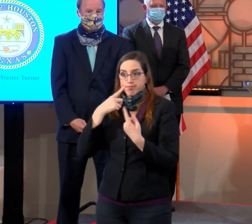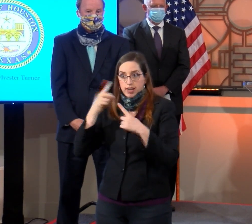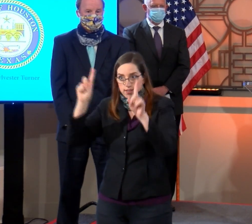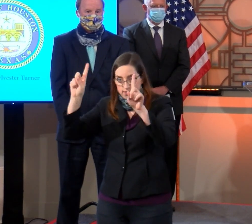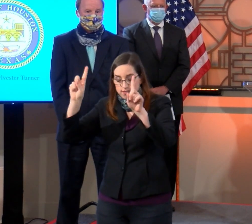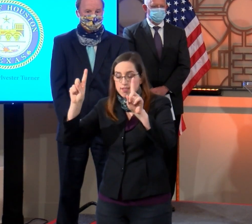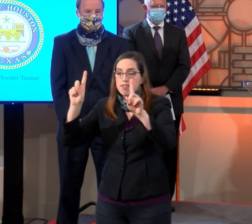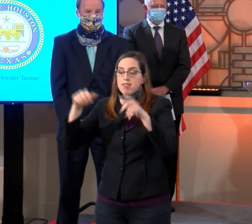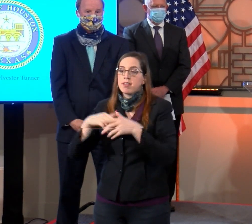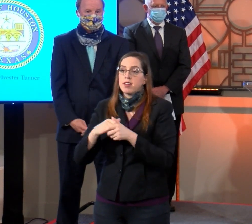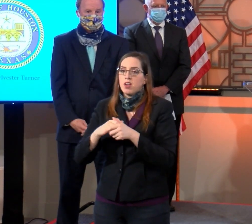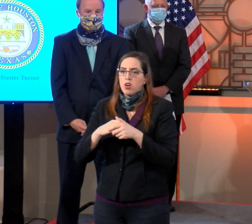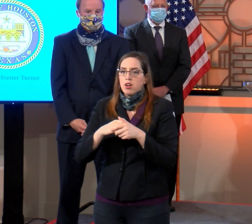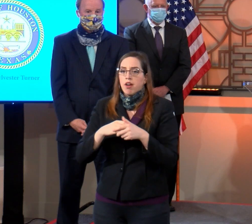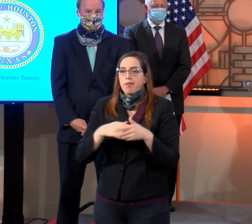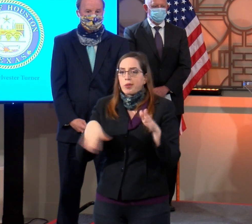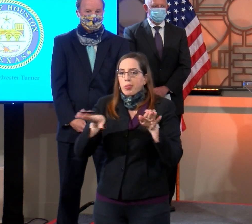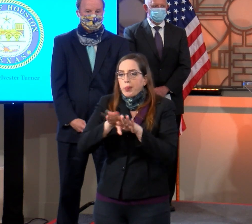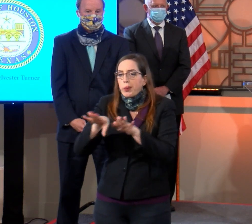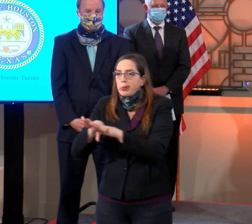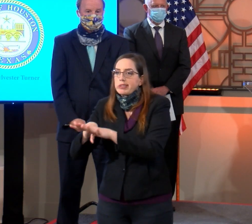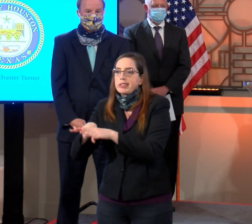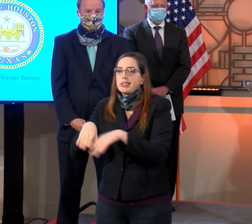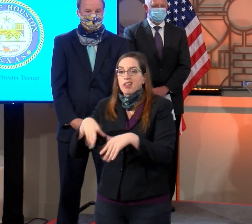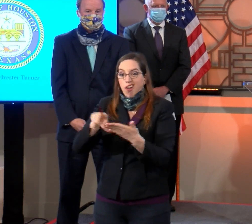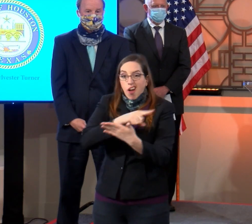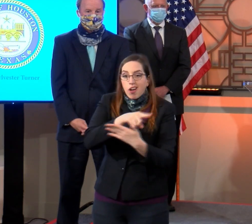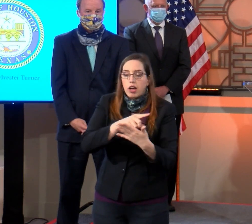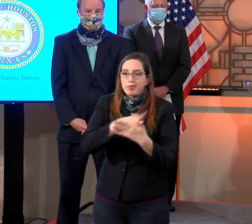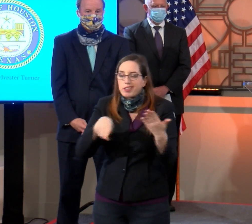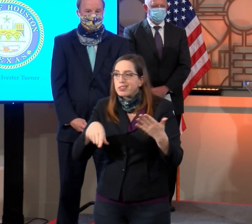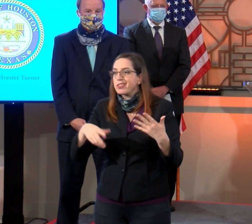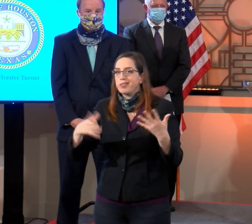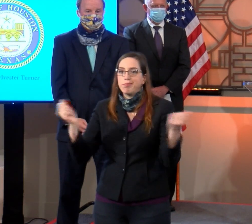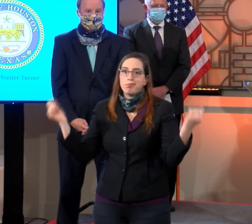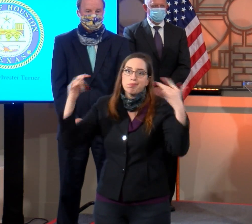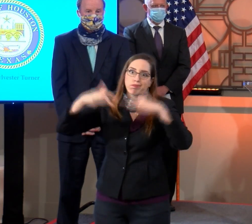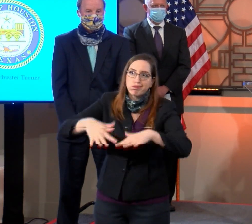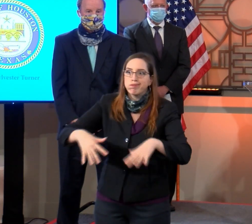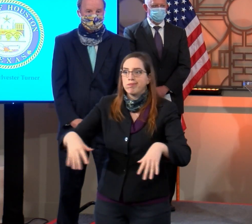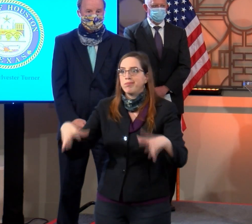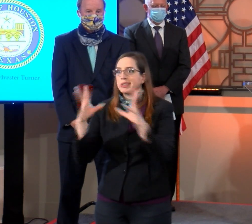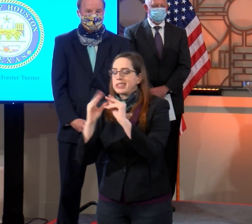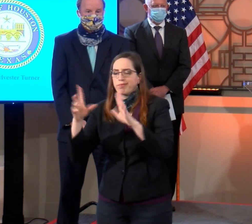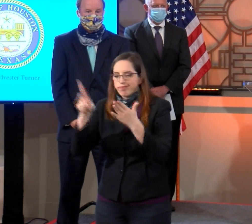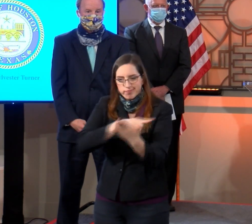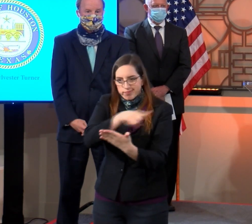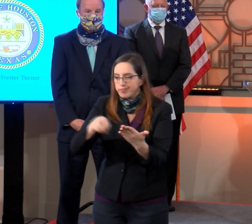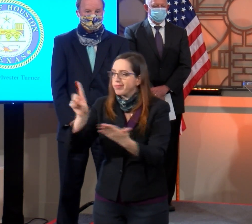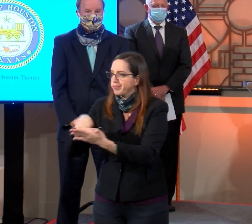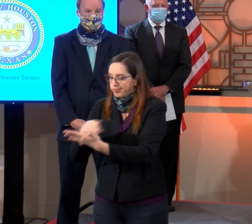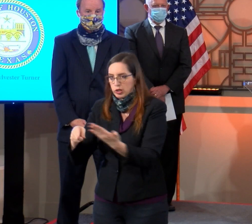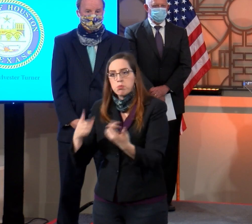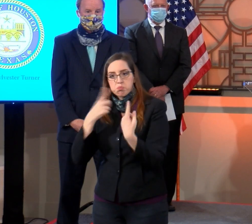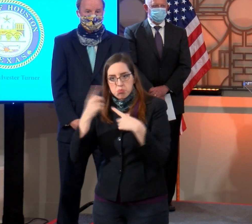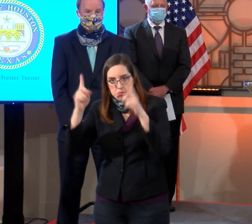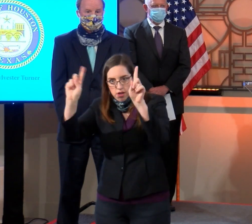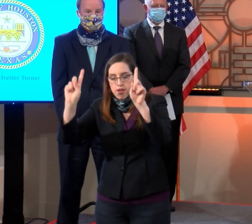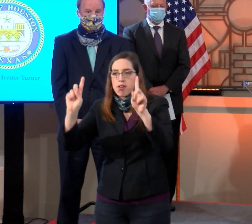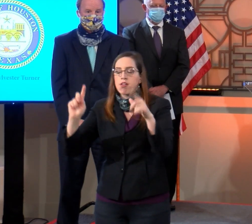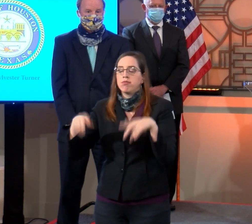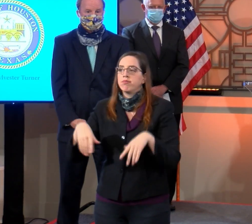the closing, the rescheduling of many of our conferences and conventions have worked. The